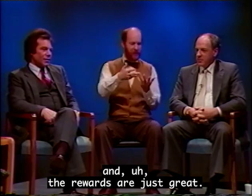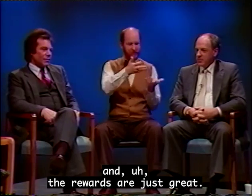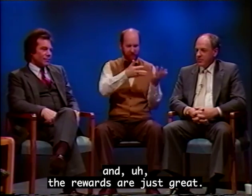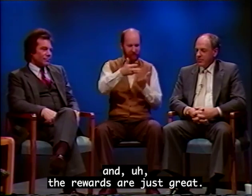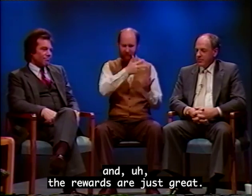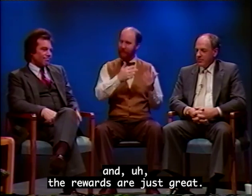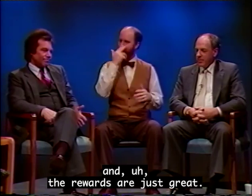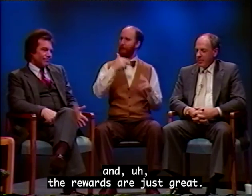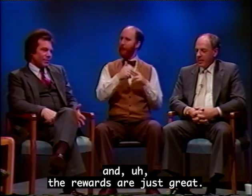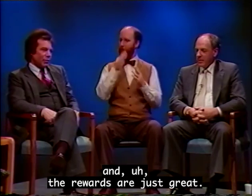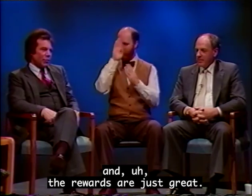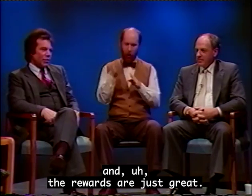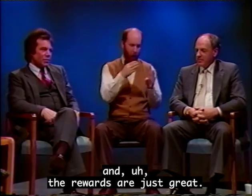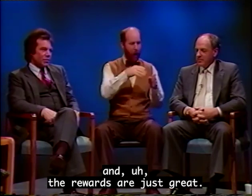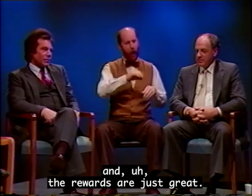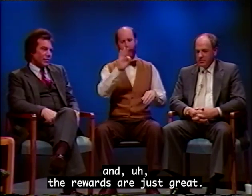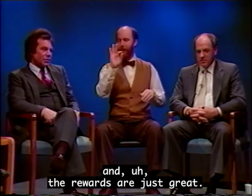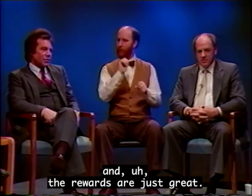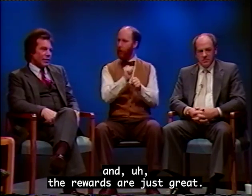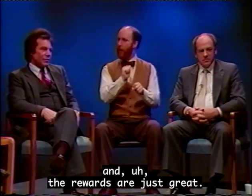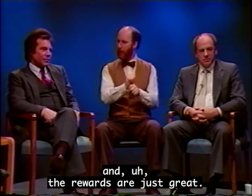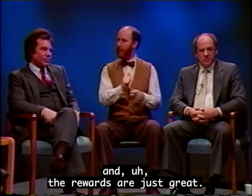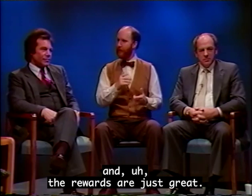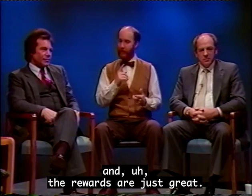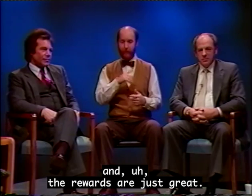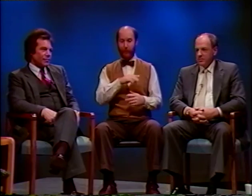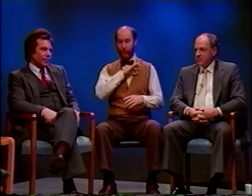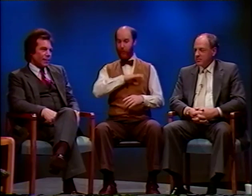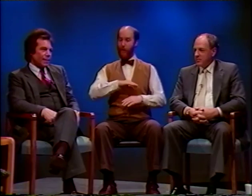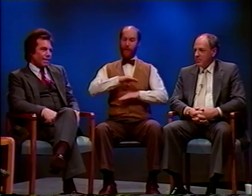and the rewards are just great.